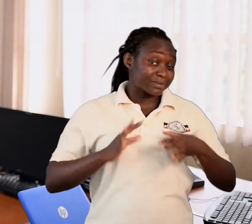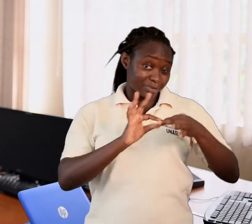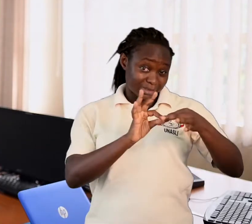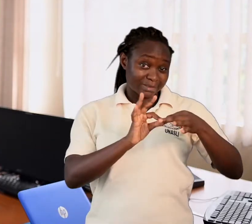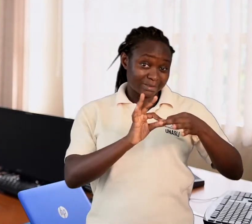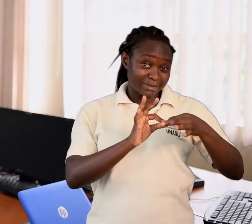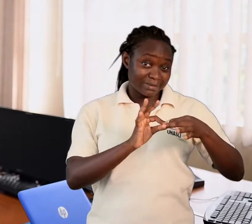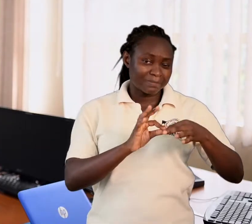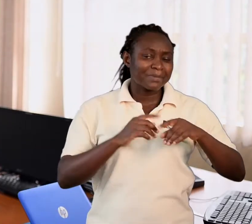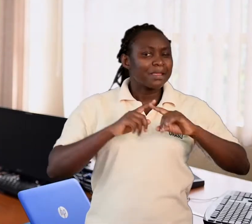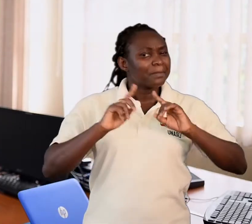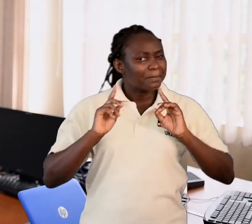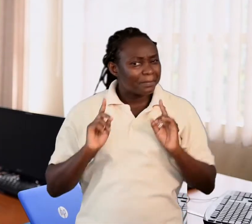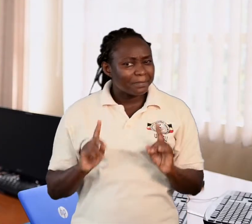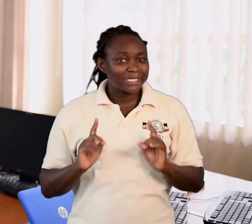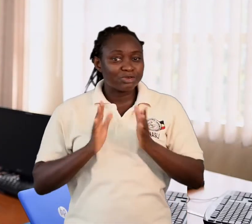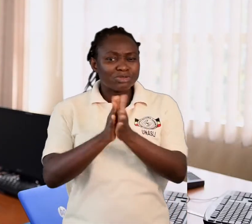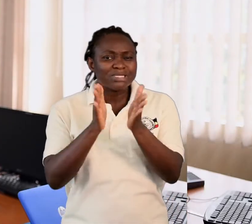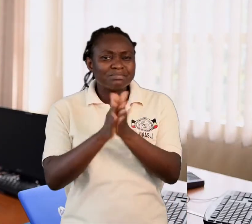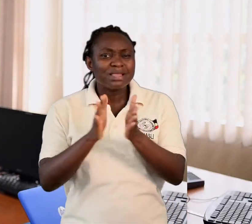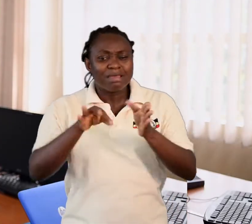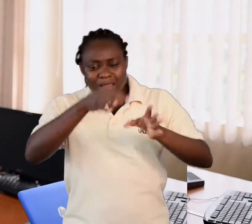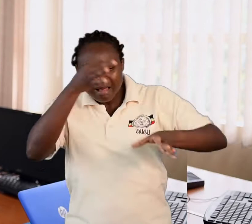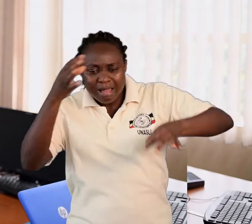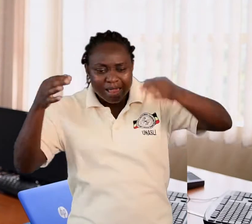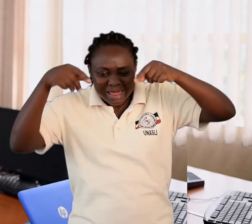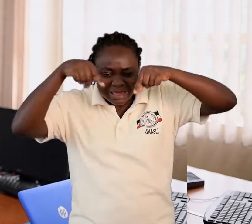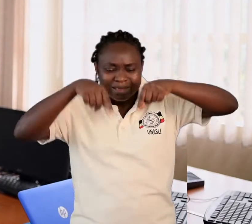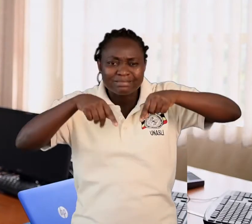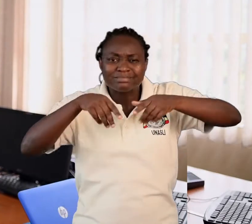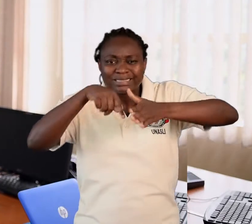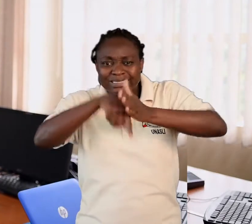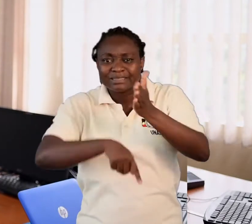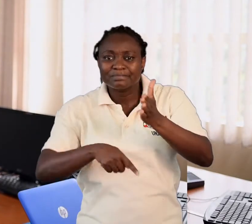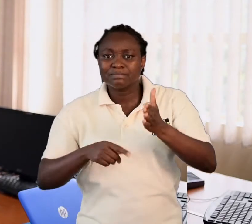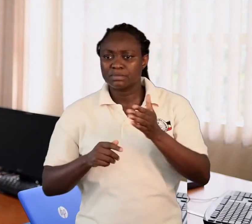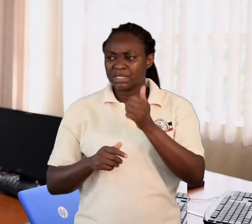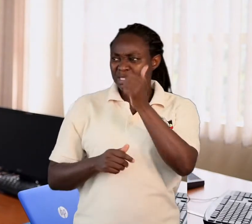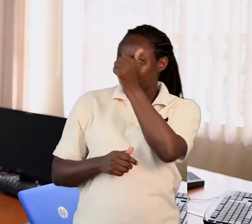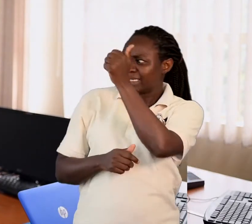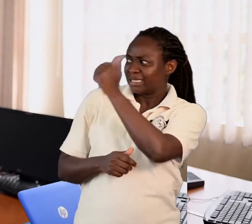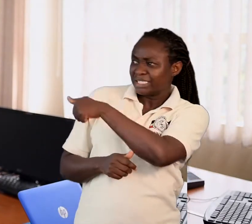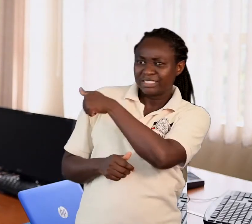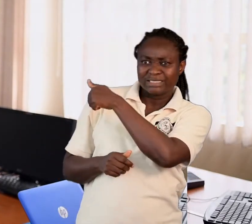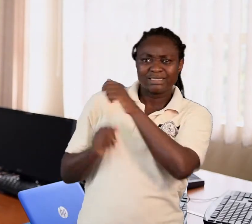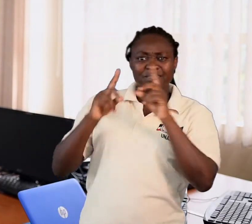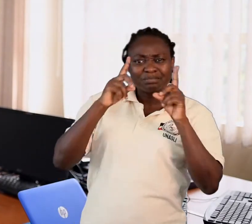But to explain in detail what is happening in each picture,